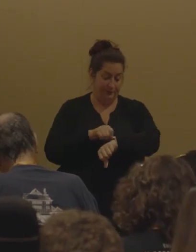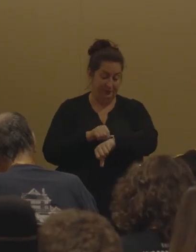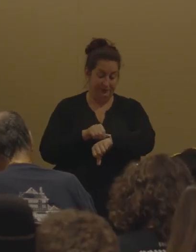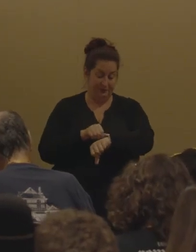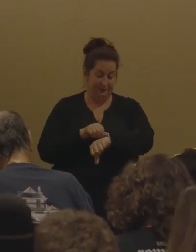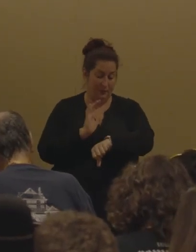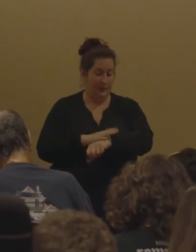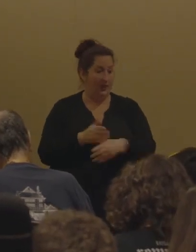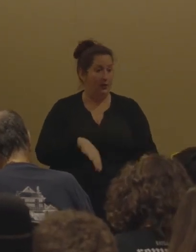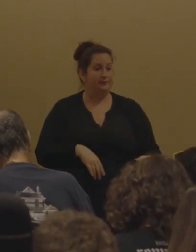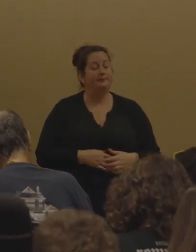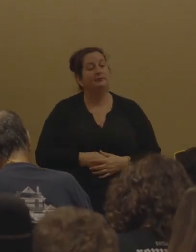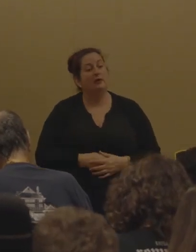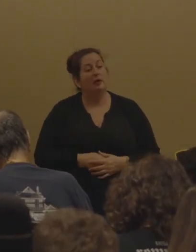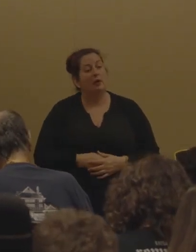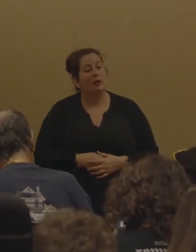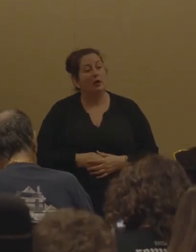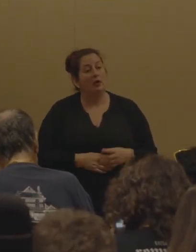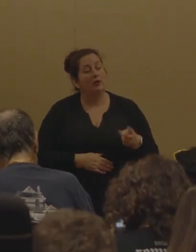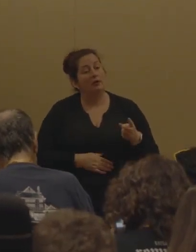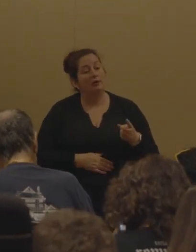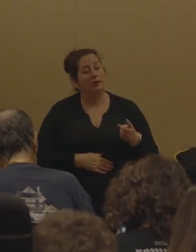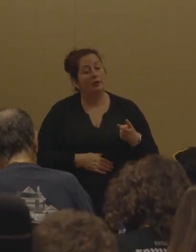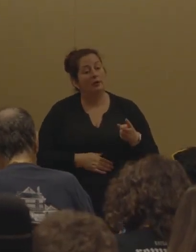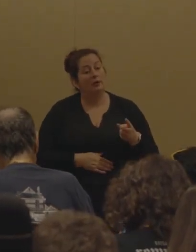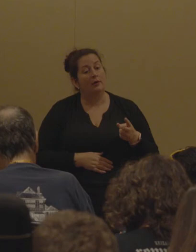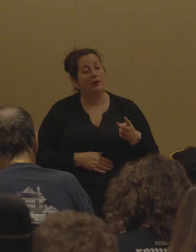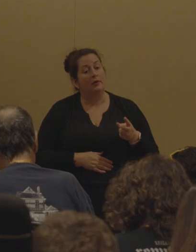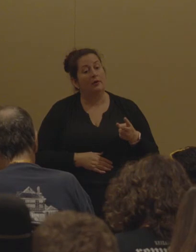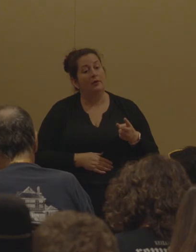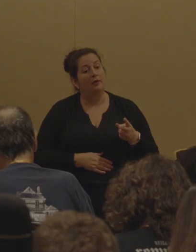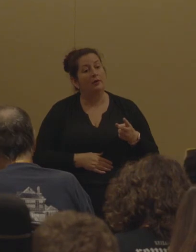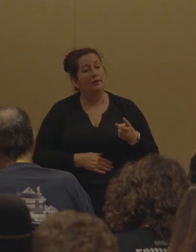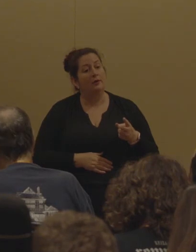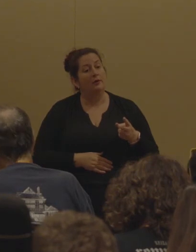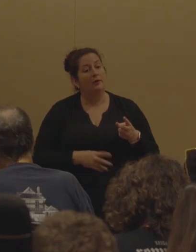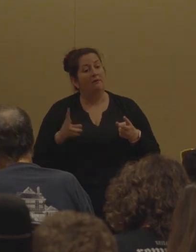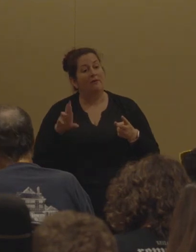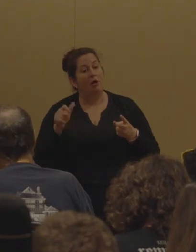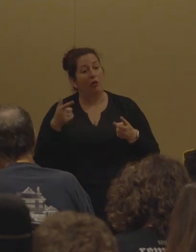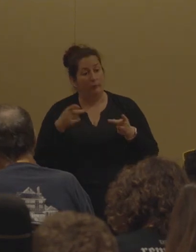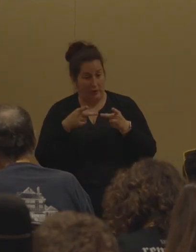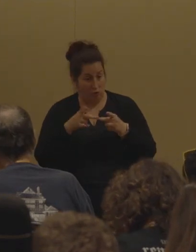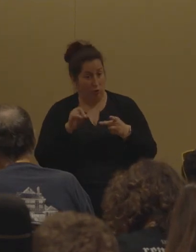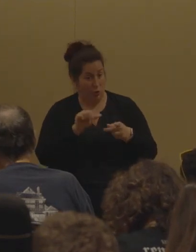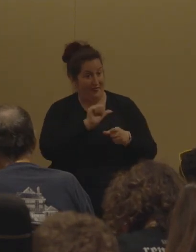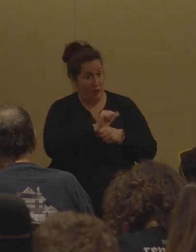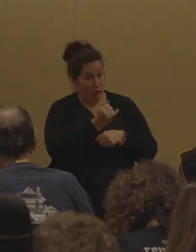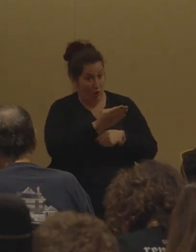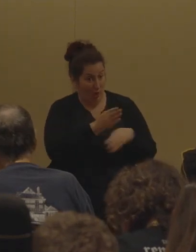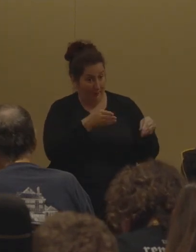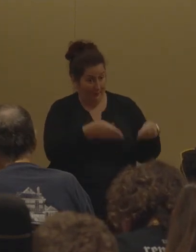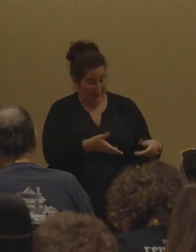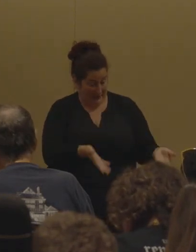and we've gotten from other places where they can, other VRs in different states, you can do the job, which we focus mostly